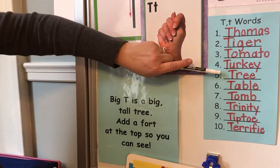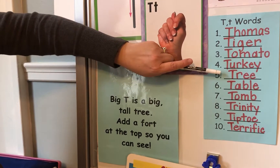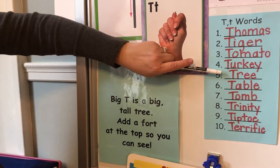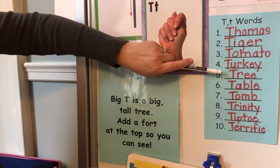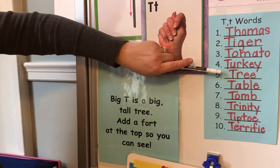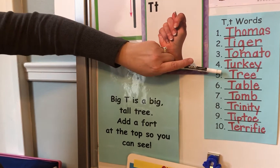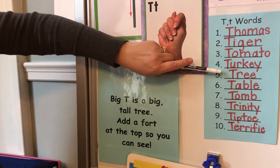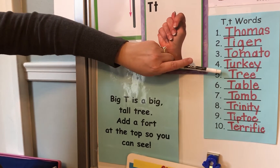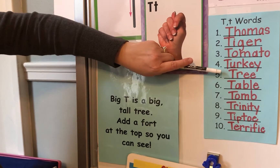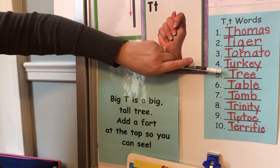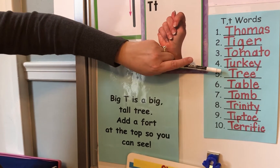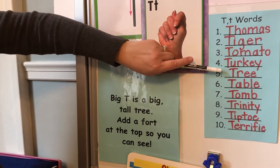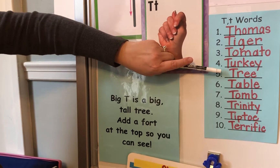Tree.